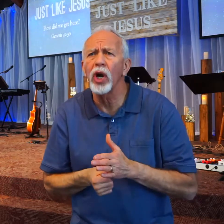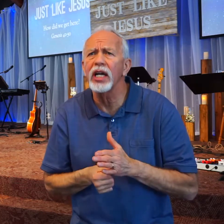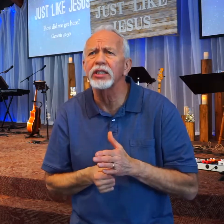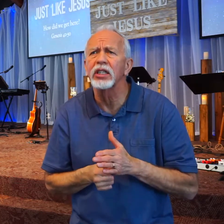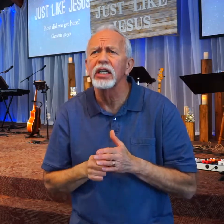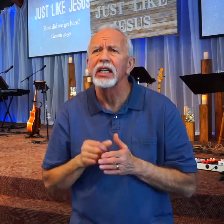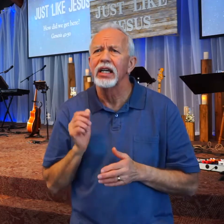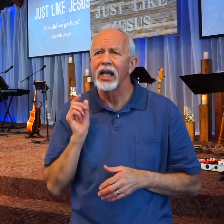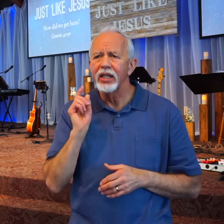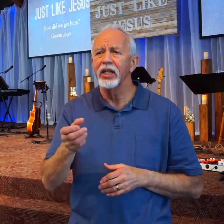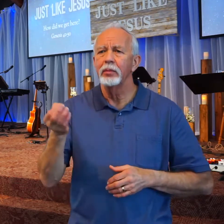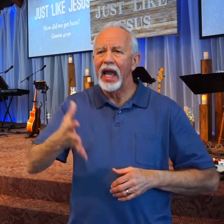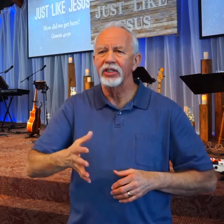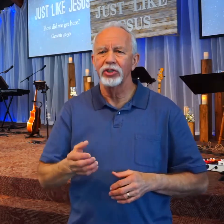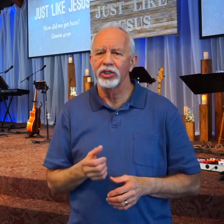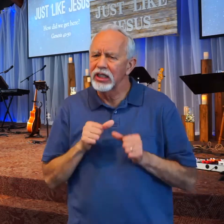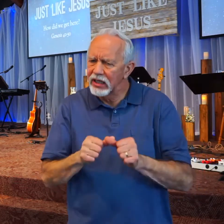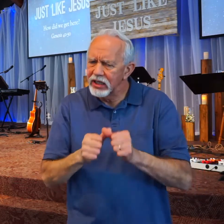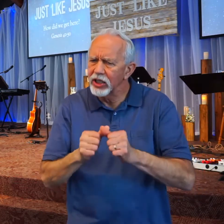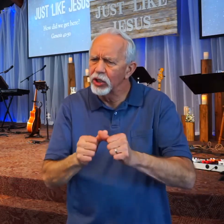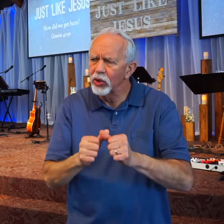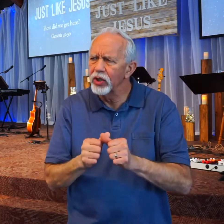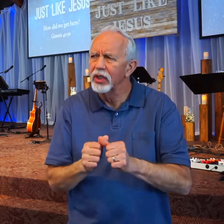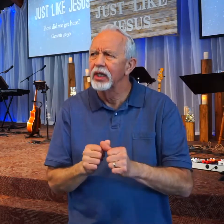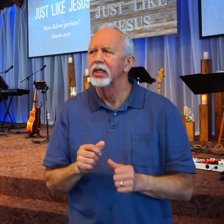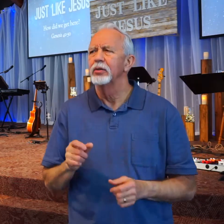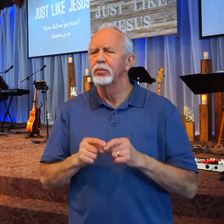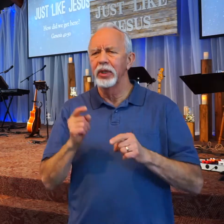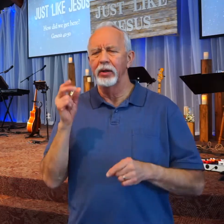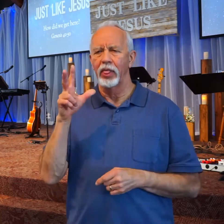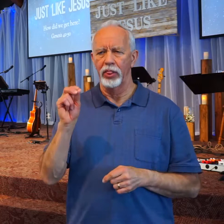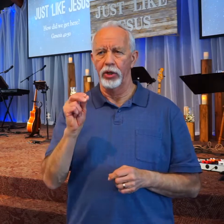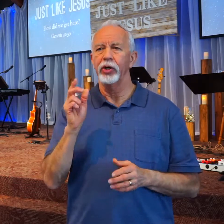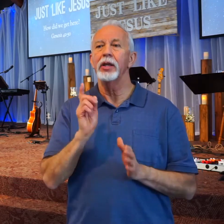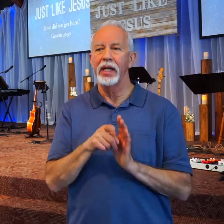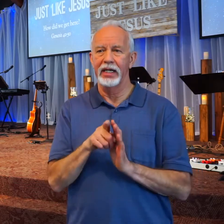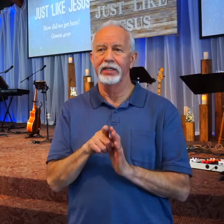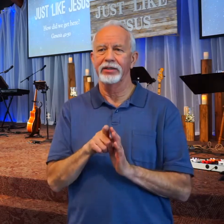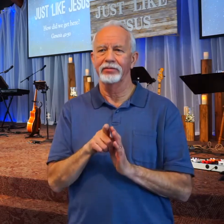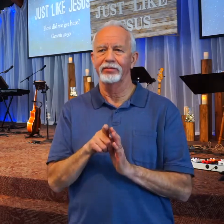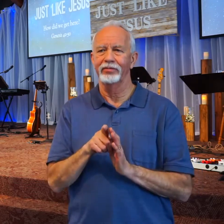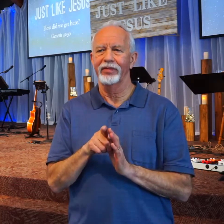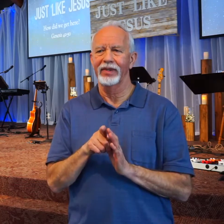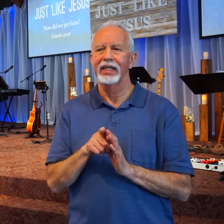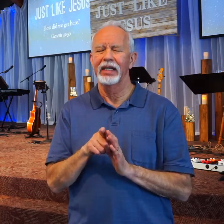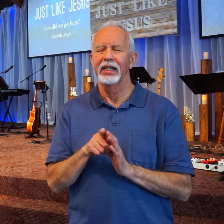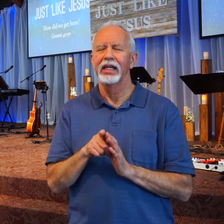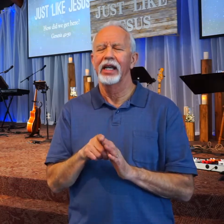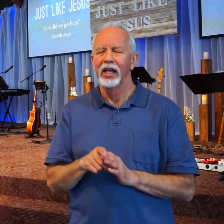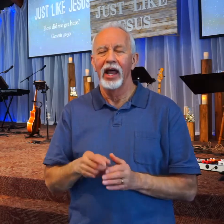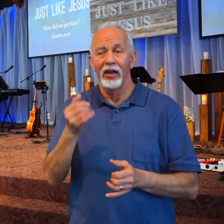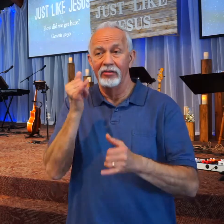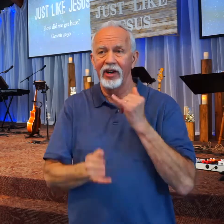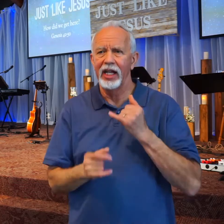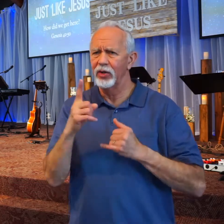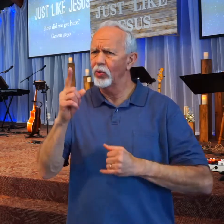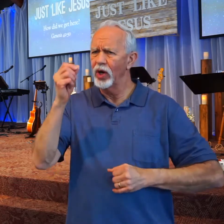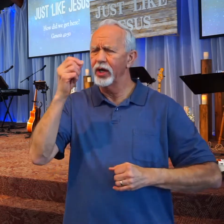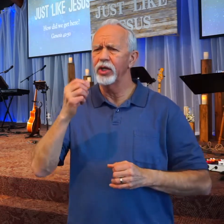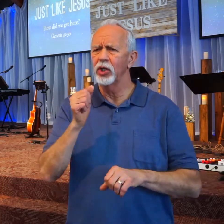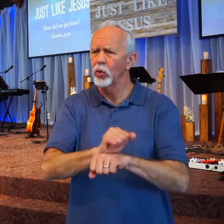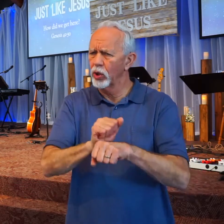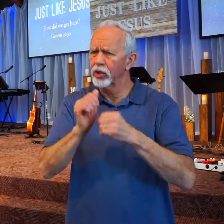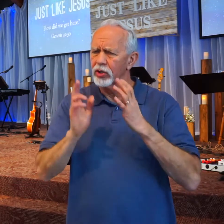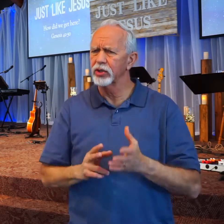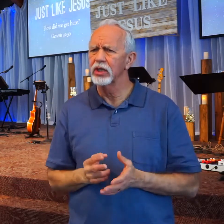and on and on. In fact, he pressed on and he had been preaching 30 minutes of this graveside service. And finally, one of the workers was sitting